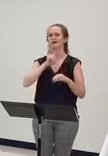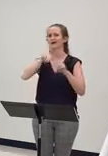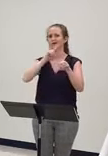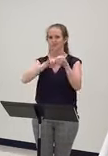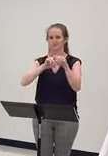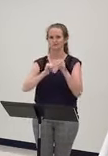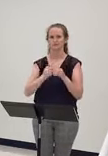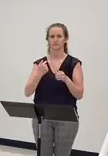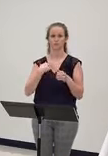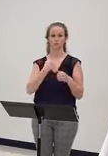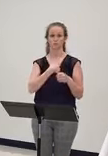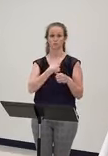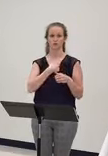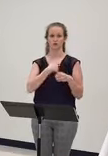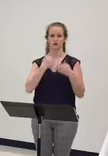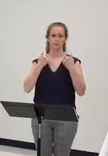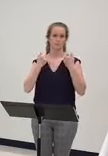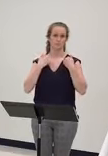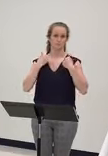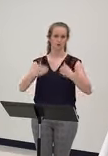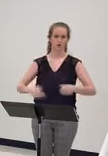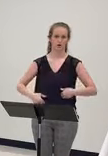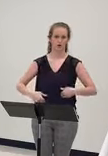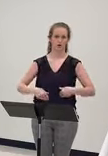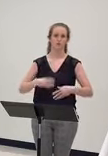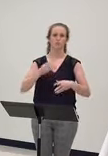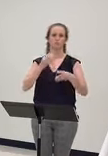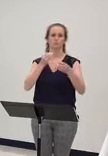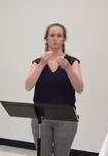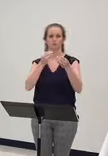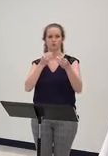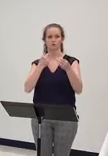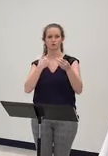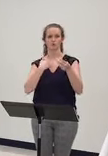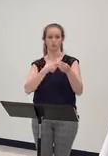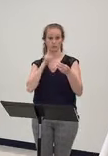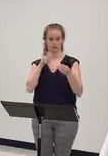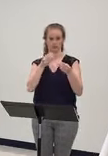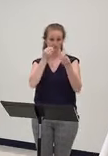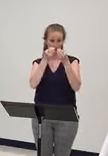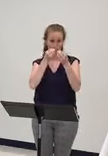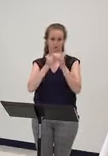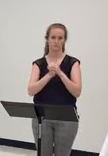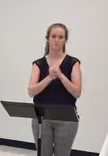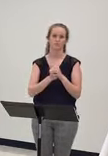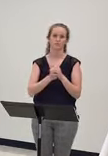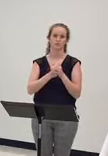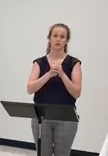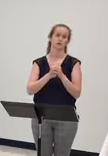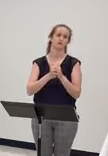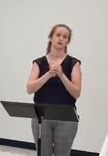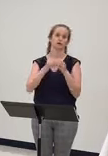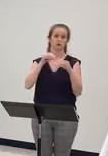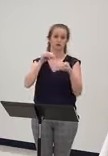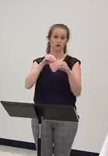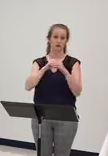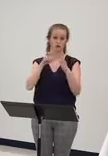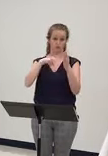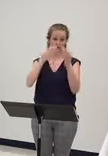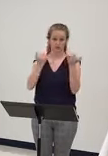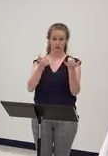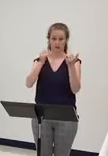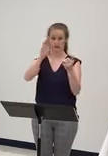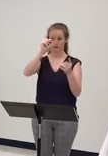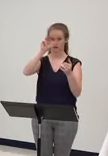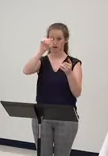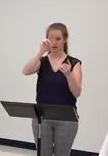We are body, which is fed by food, which was fed by manna, which God provided in that first